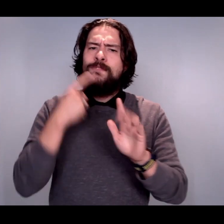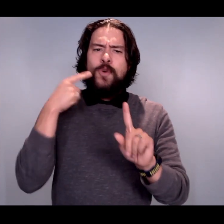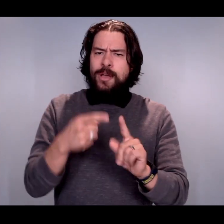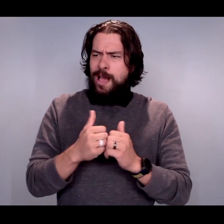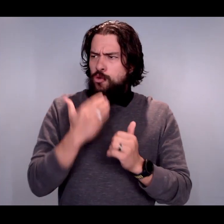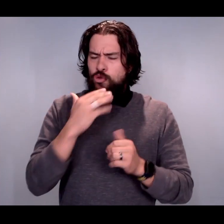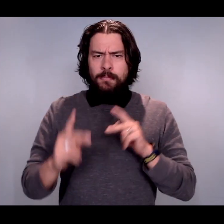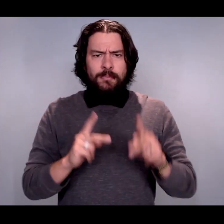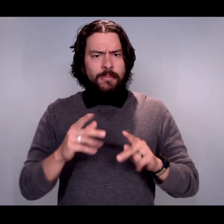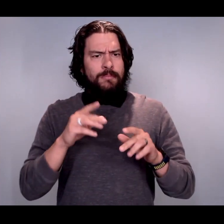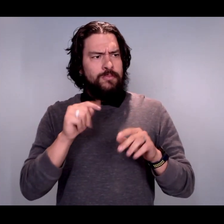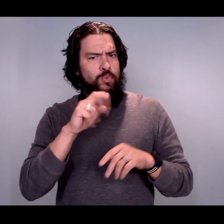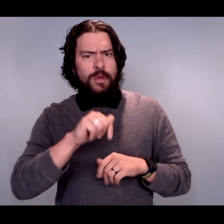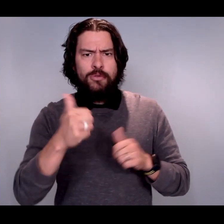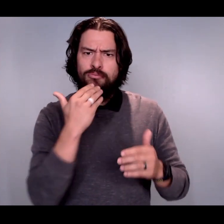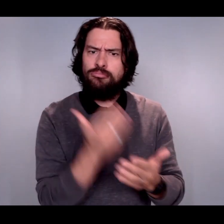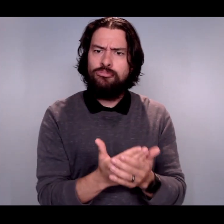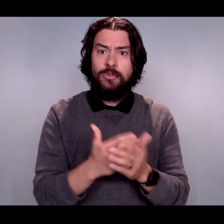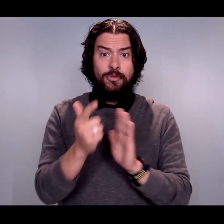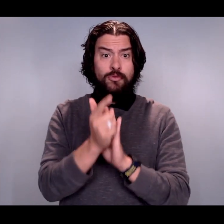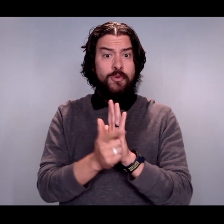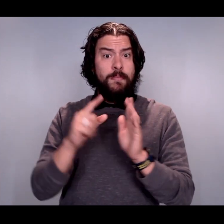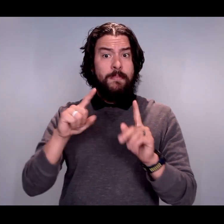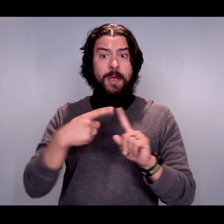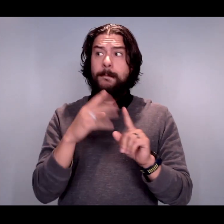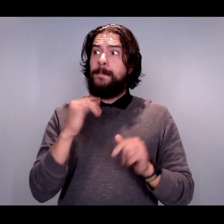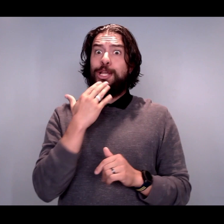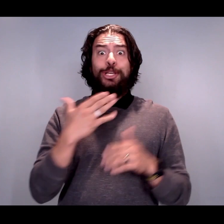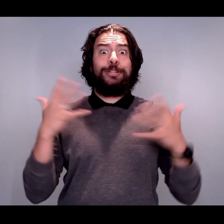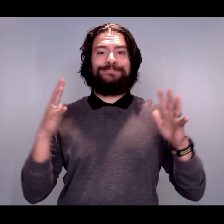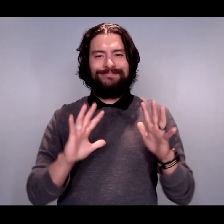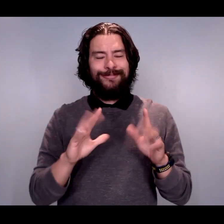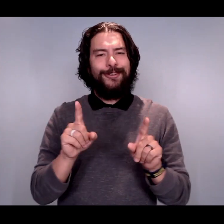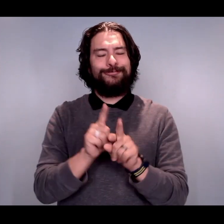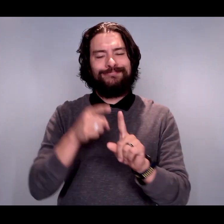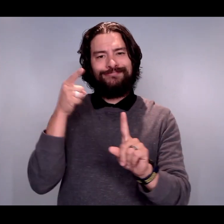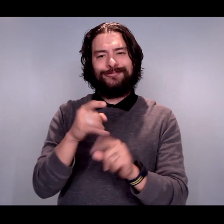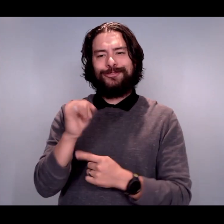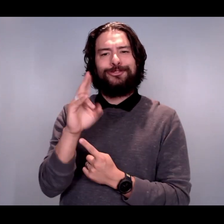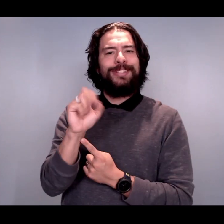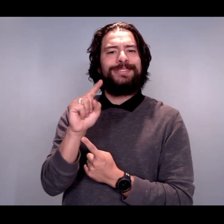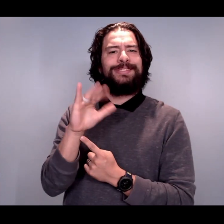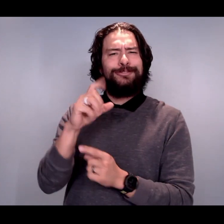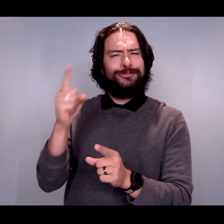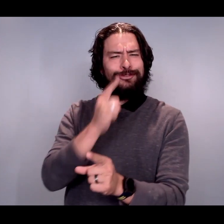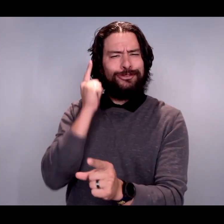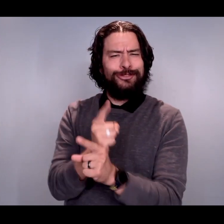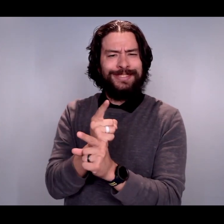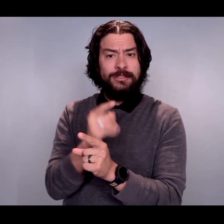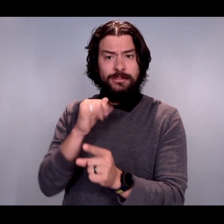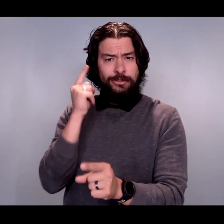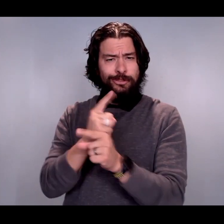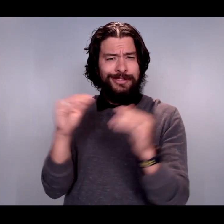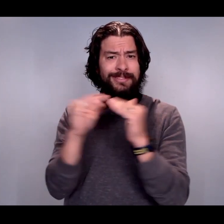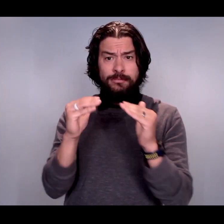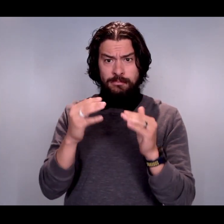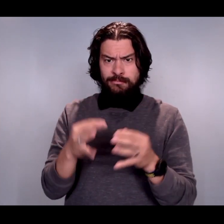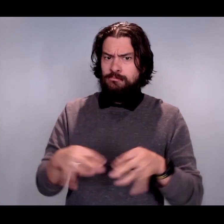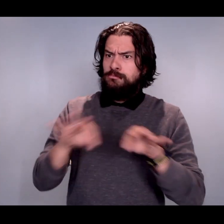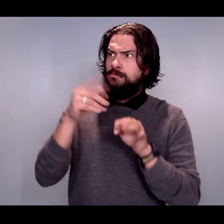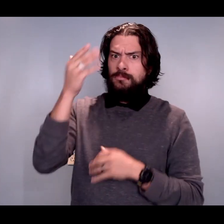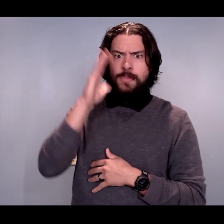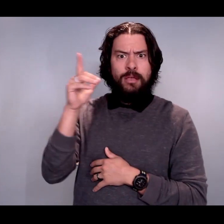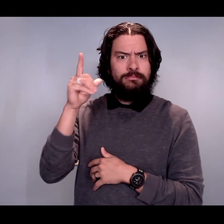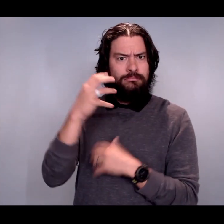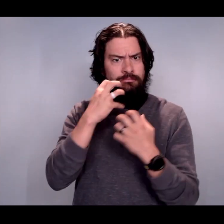well. Well, yes, but these laws aren't just about being good. They're about justice, which is a big deal to God. On the first page of the